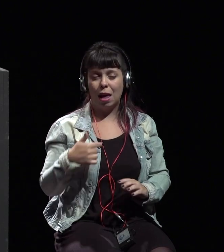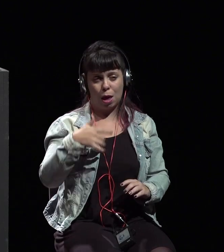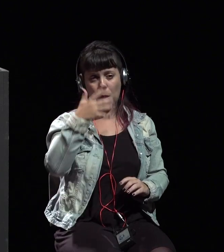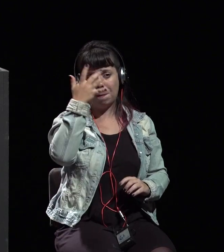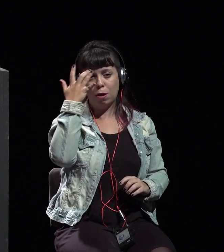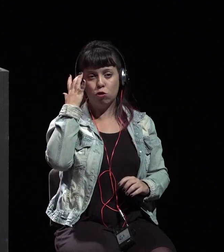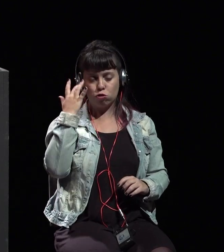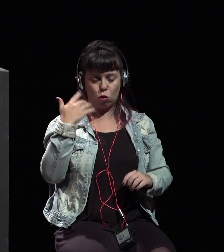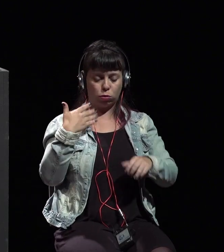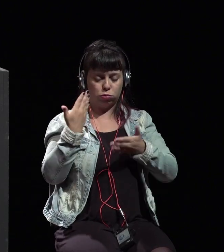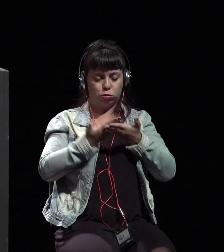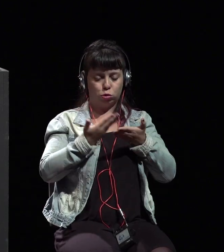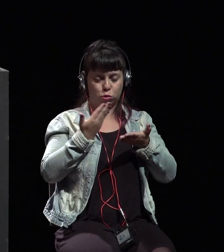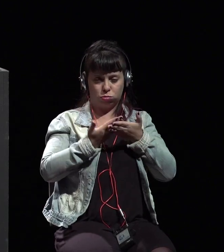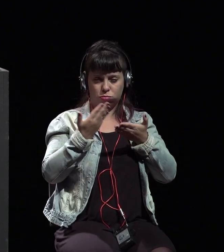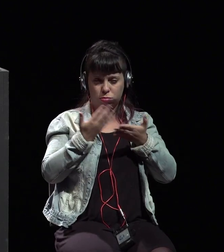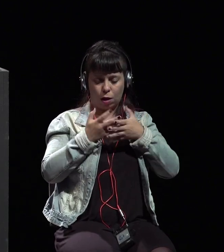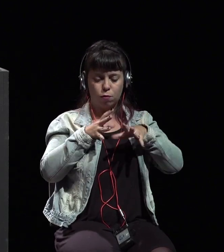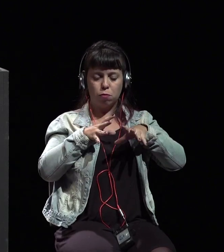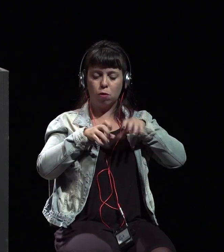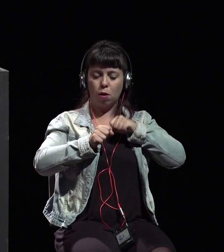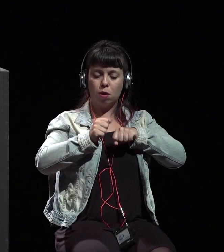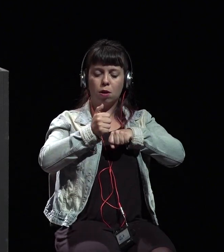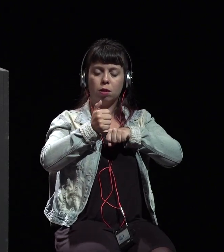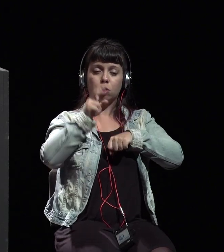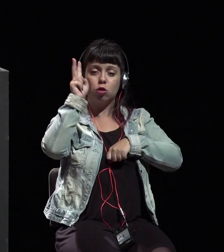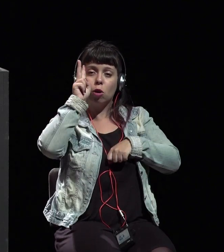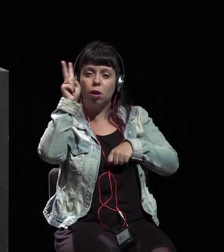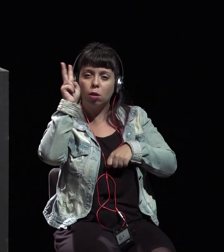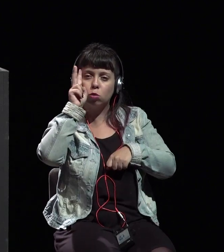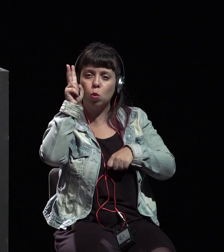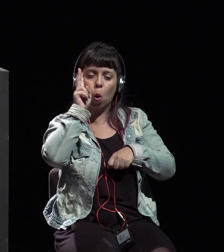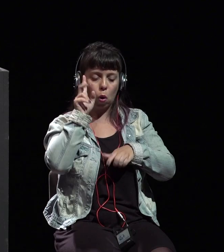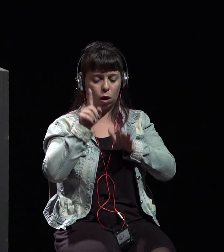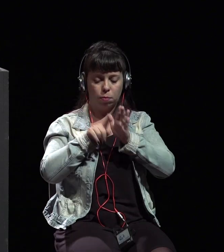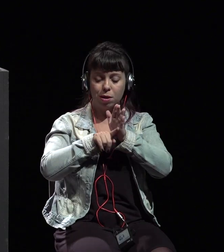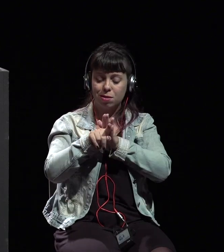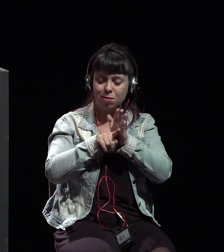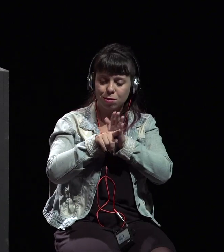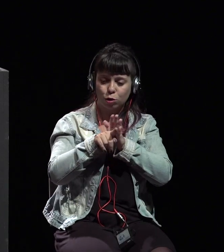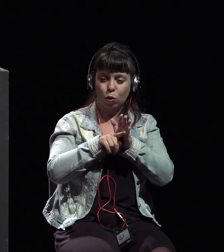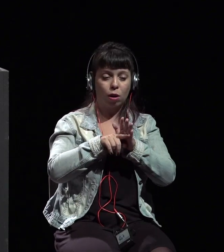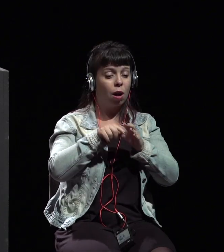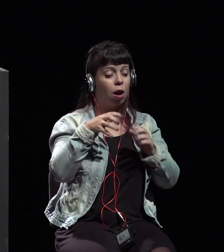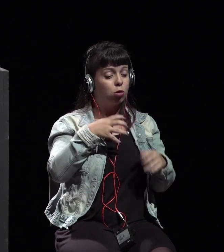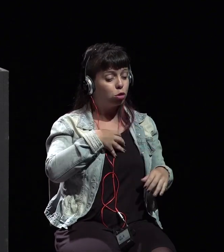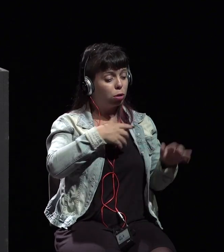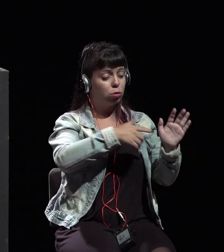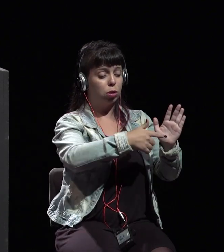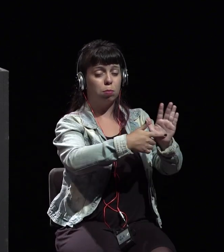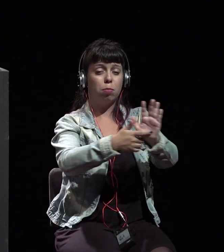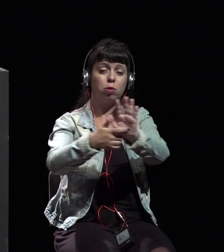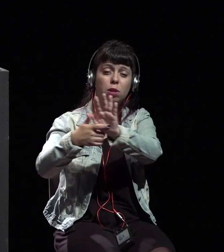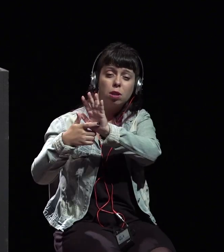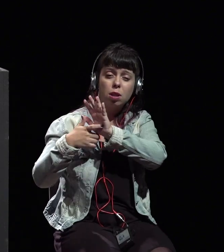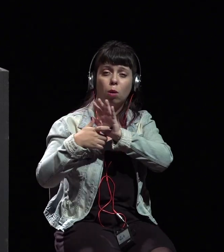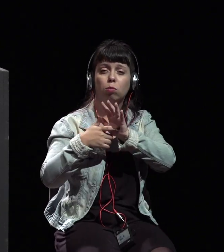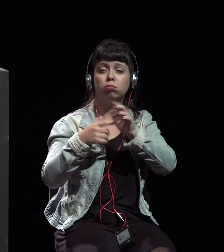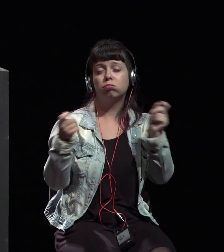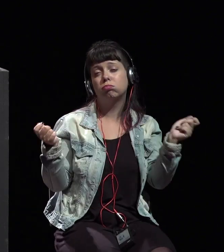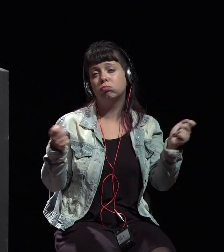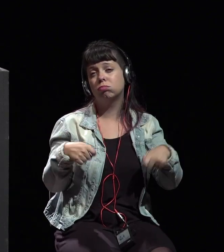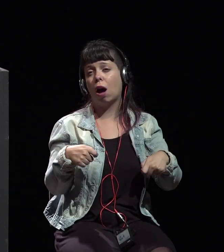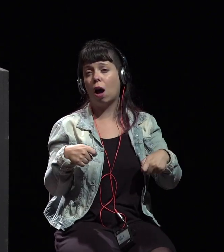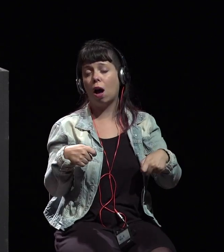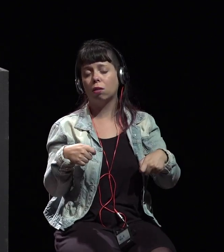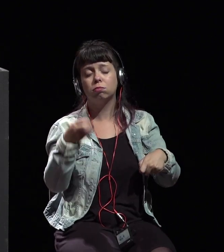the exhibition opened up a format of interpretation that was much less deterministic than prose.